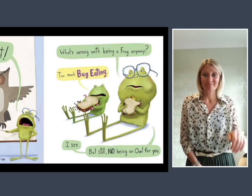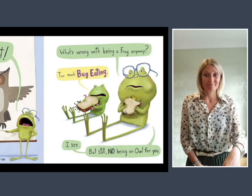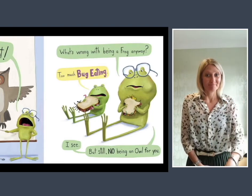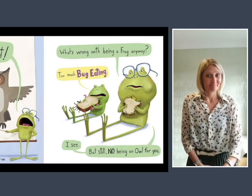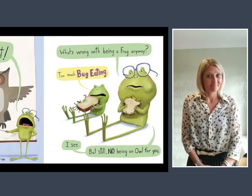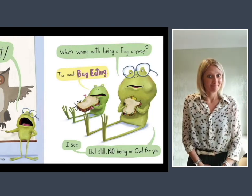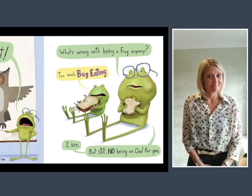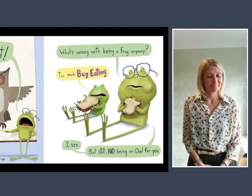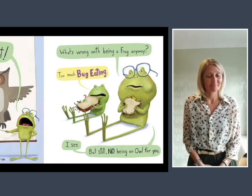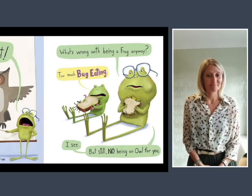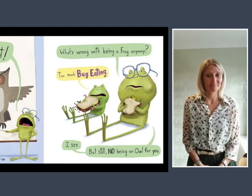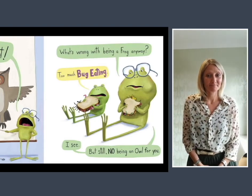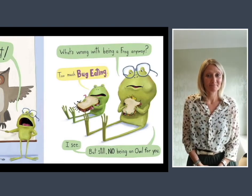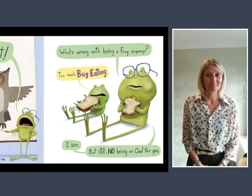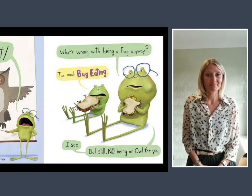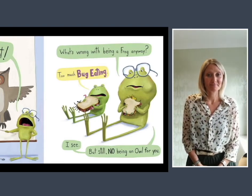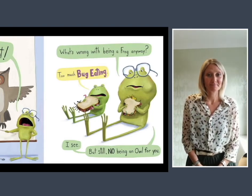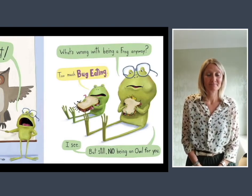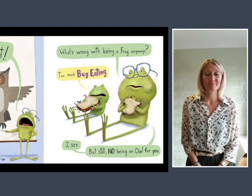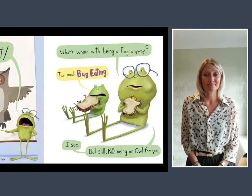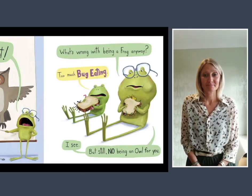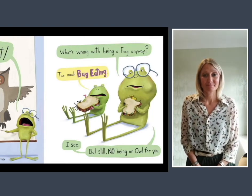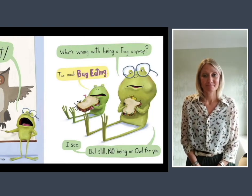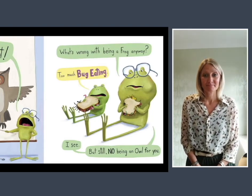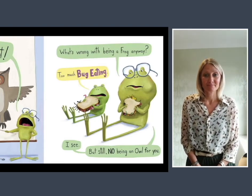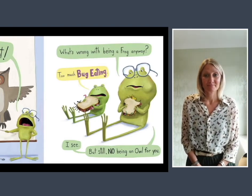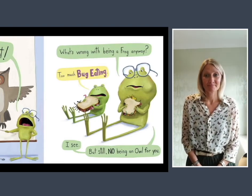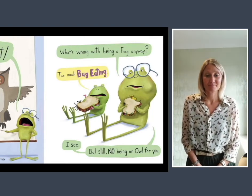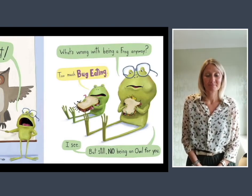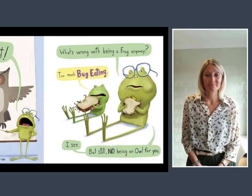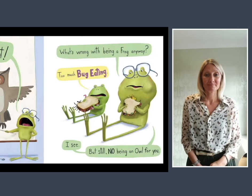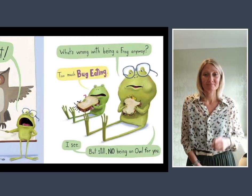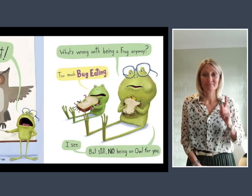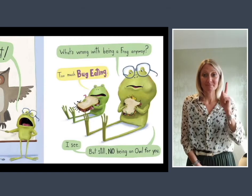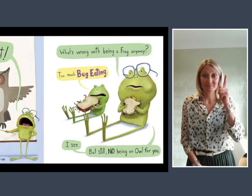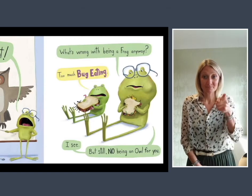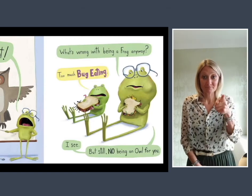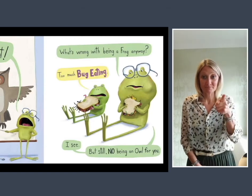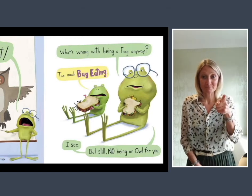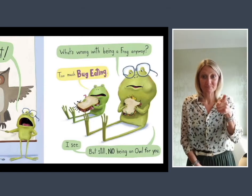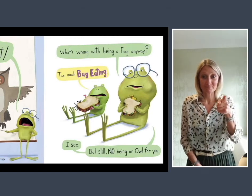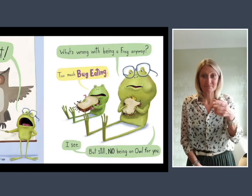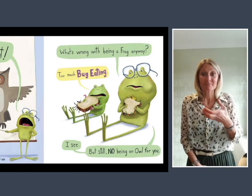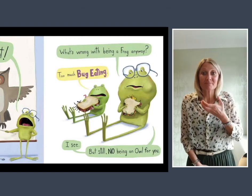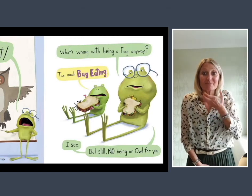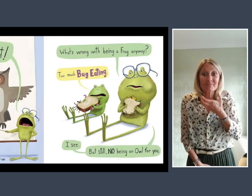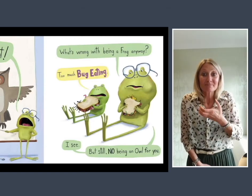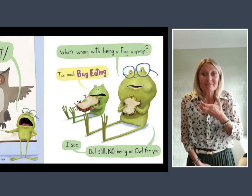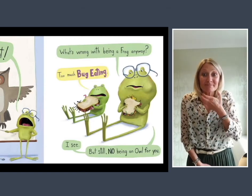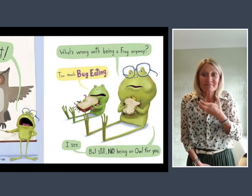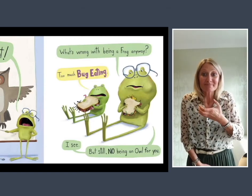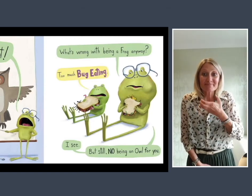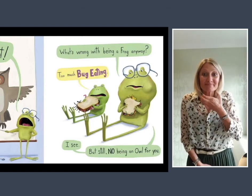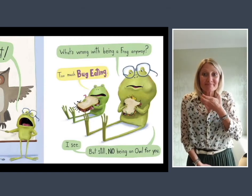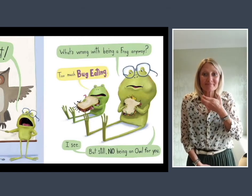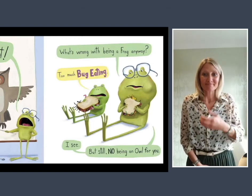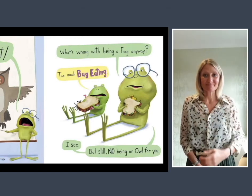way around. And number 4, you are a frog.